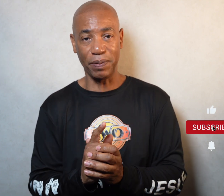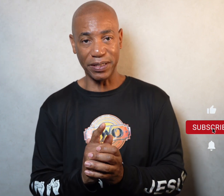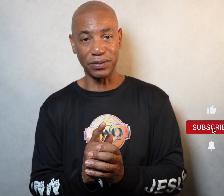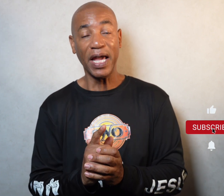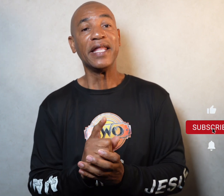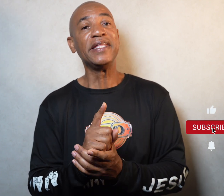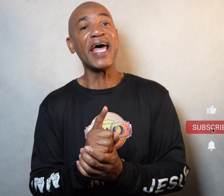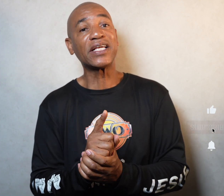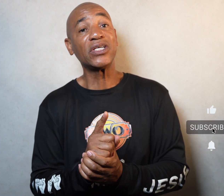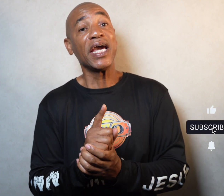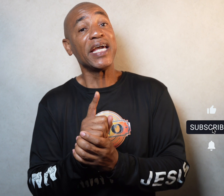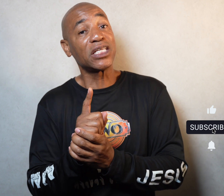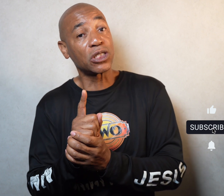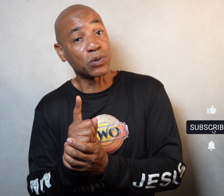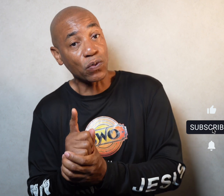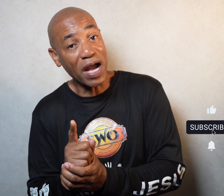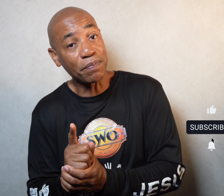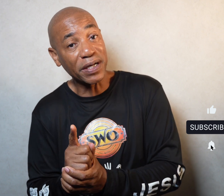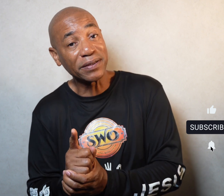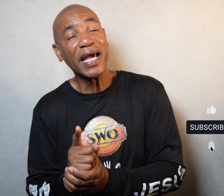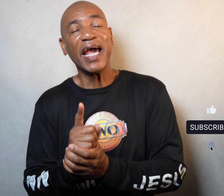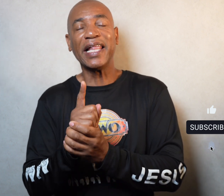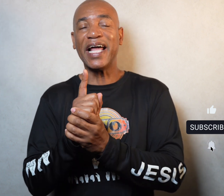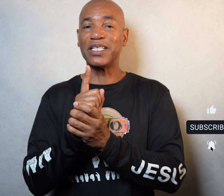button. Next, hit the subscribe button. And last but